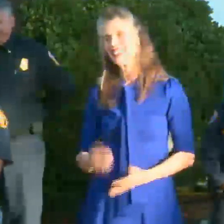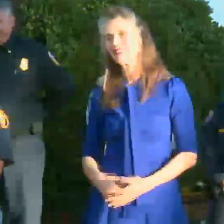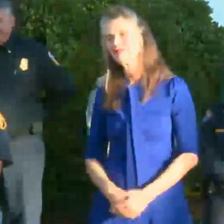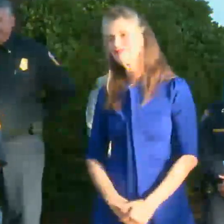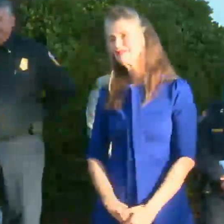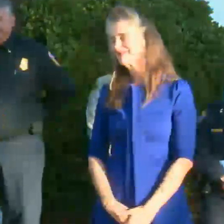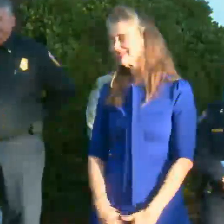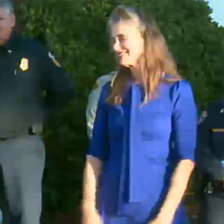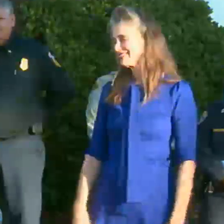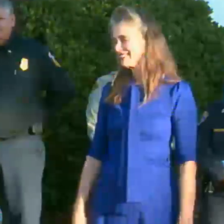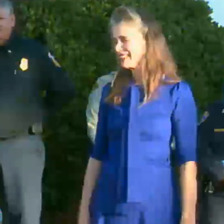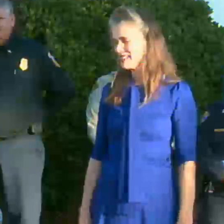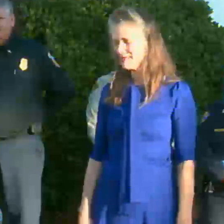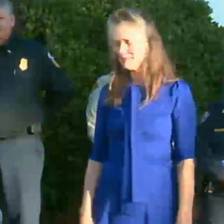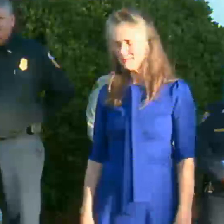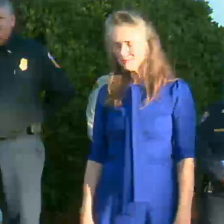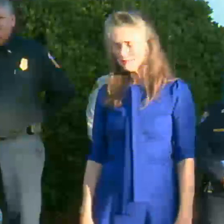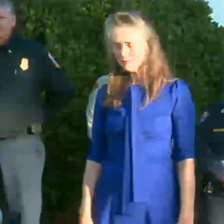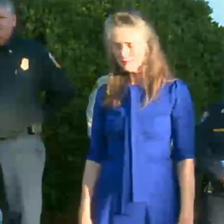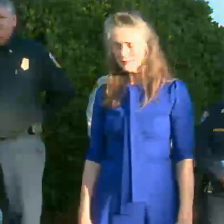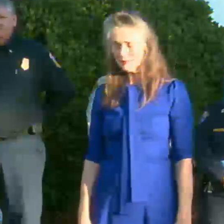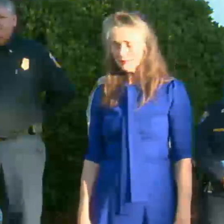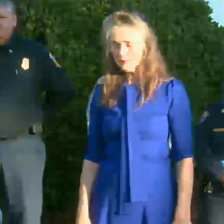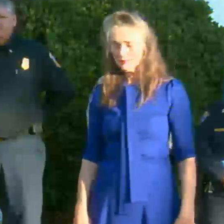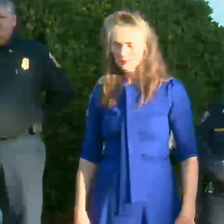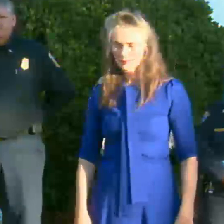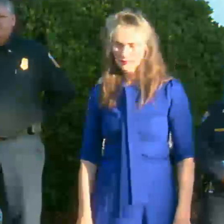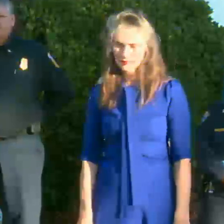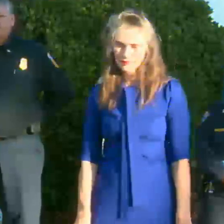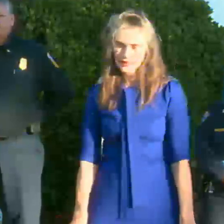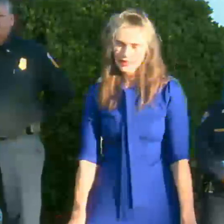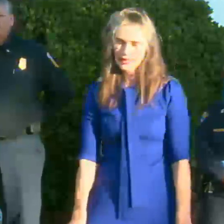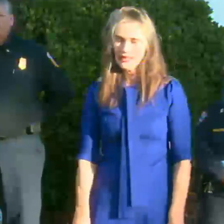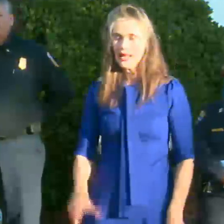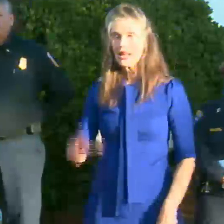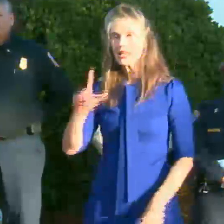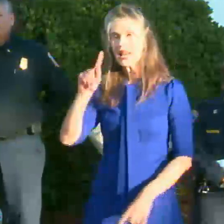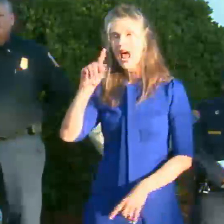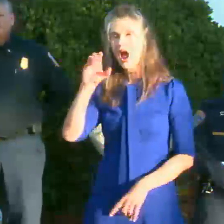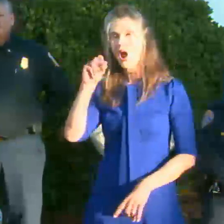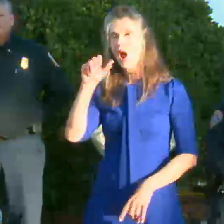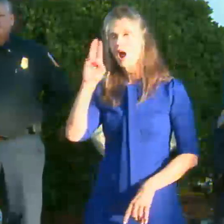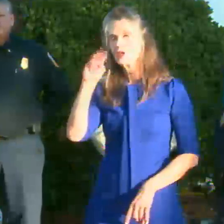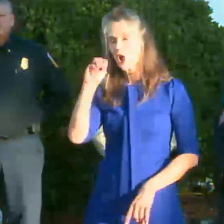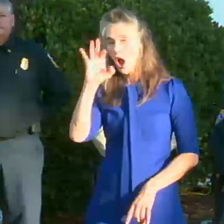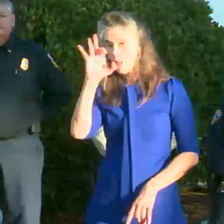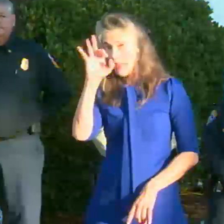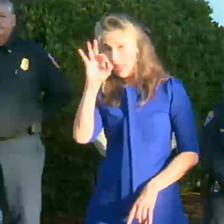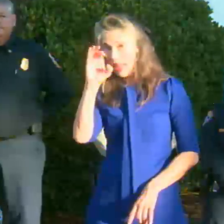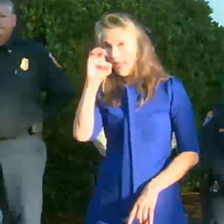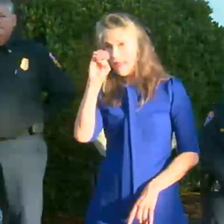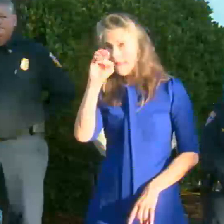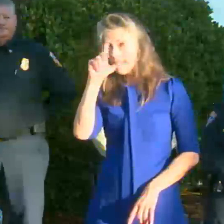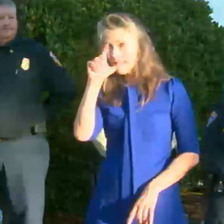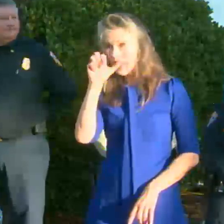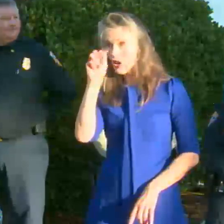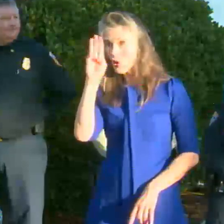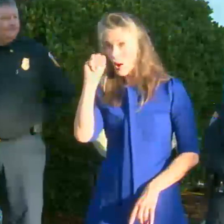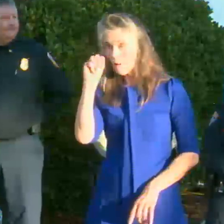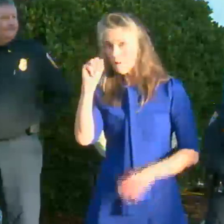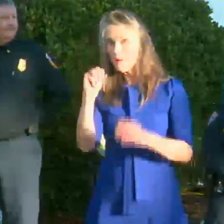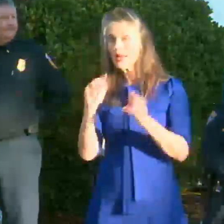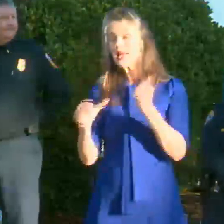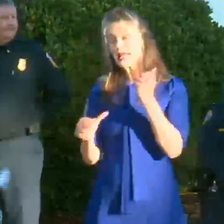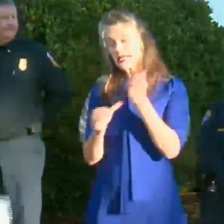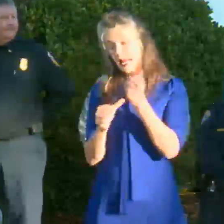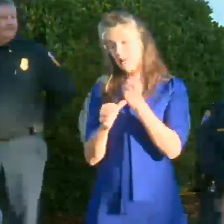Thank you, Captain Ponts. I'd like to bring up or introduce Tom Ferrum, Deputy Director of the Santa Barbara County Flood